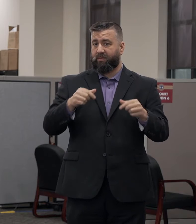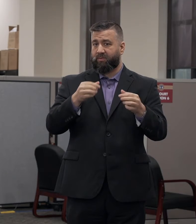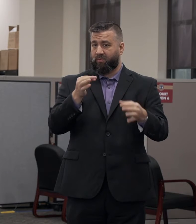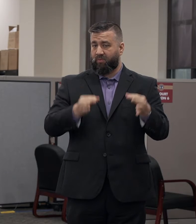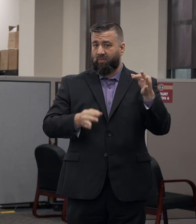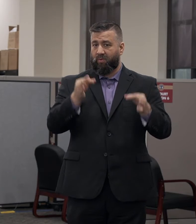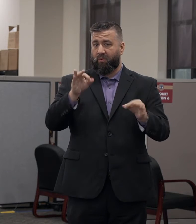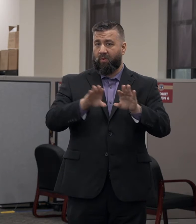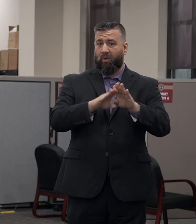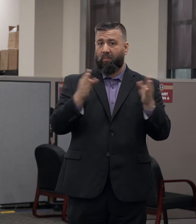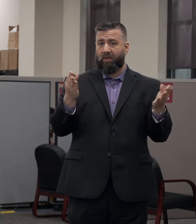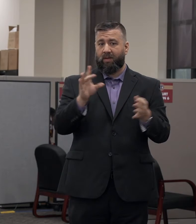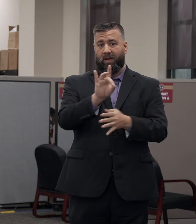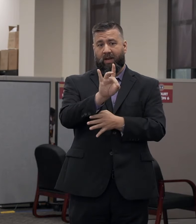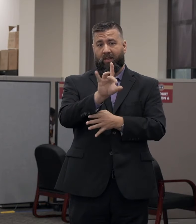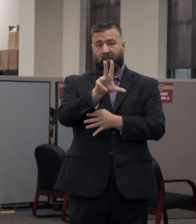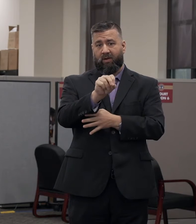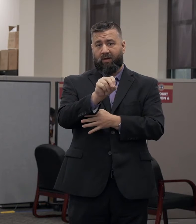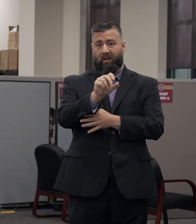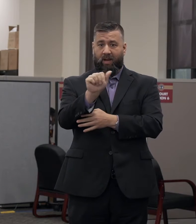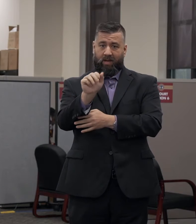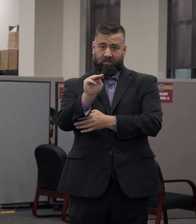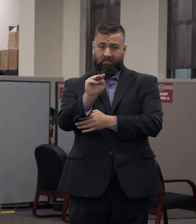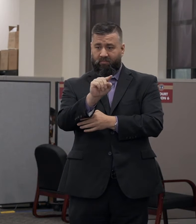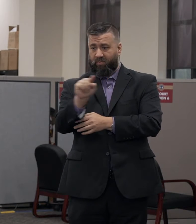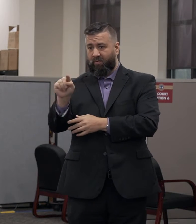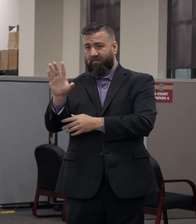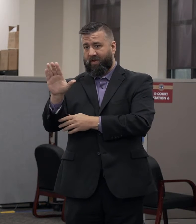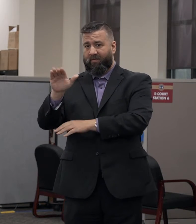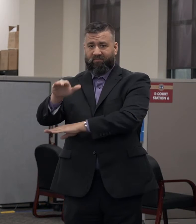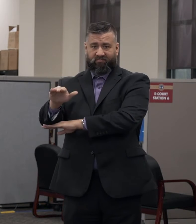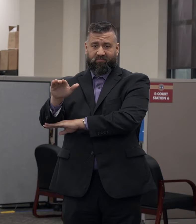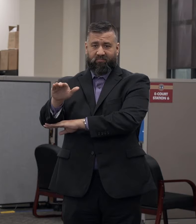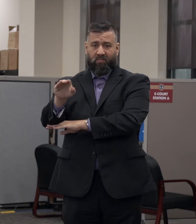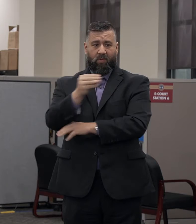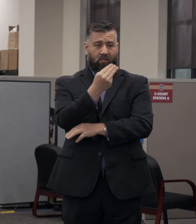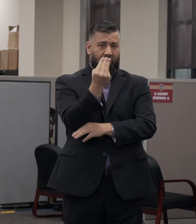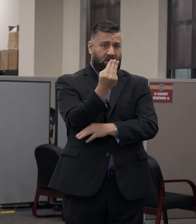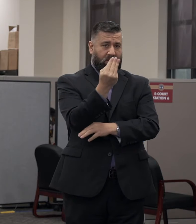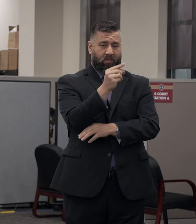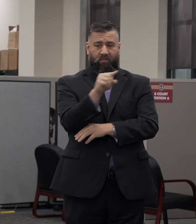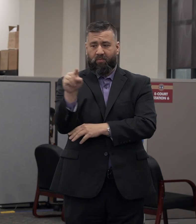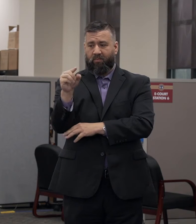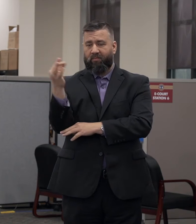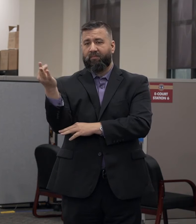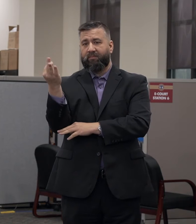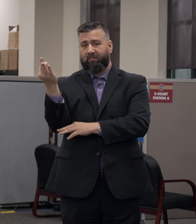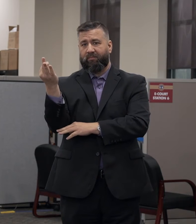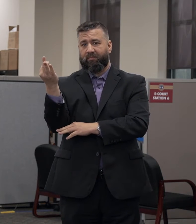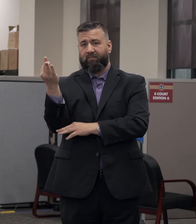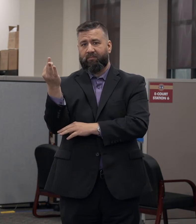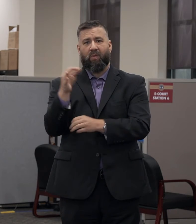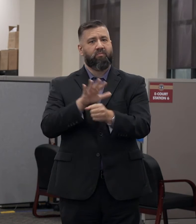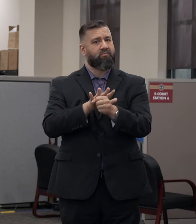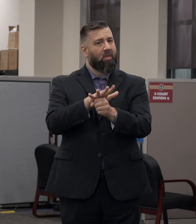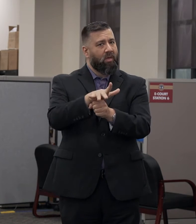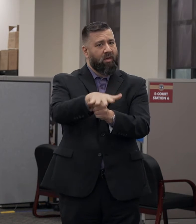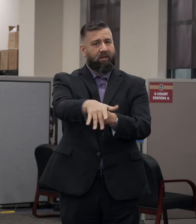to 5 o'clock p.m., Monday through Friday. And there is plenty of free